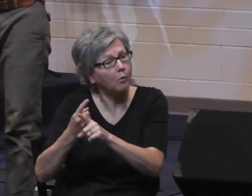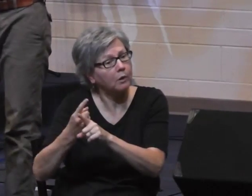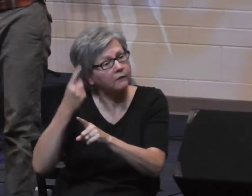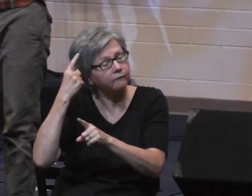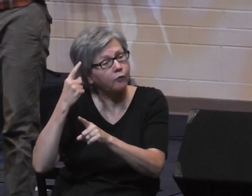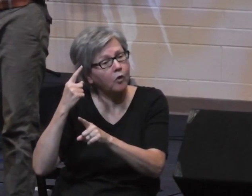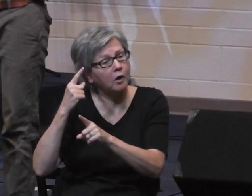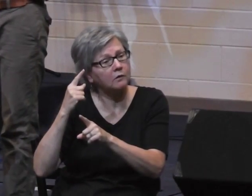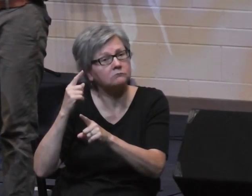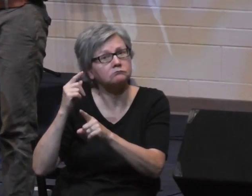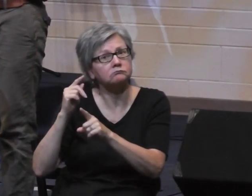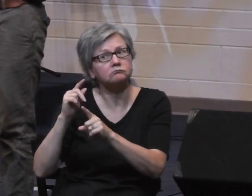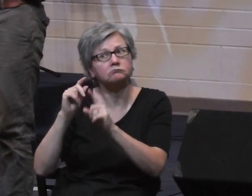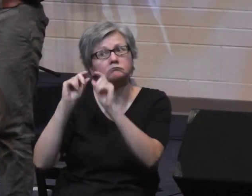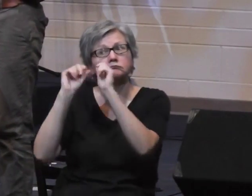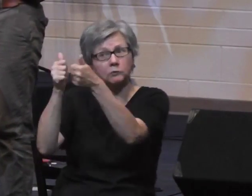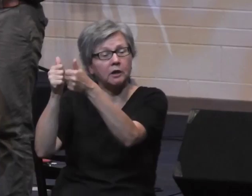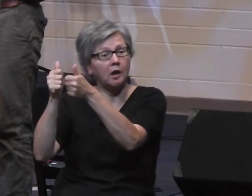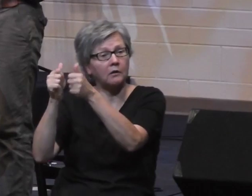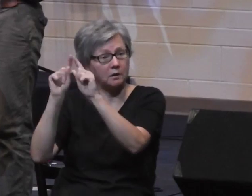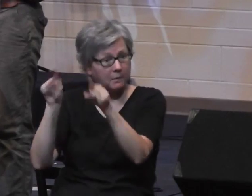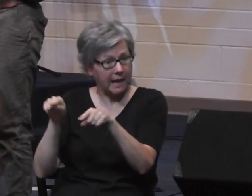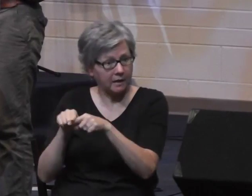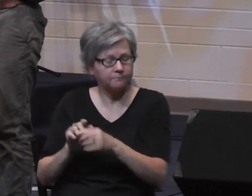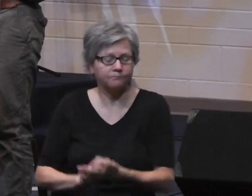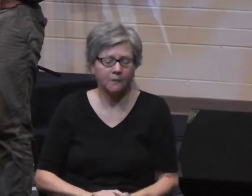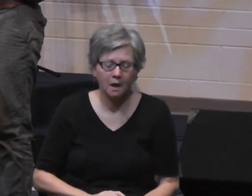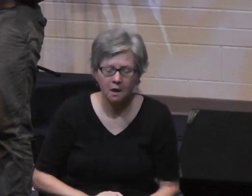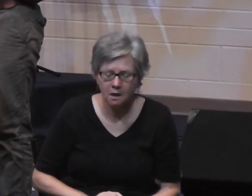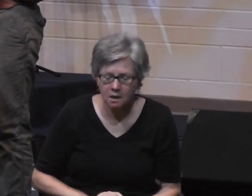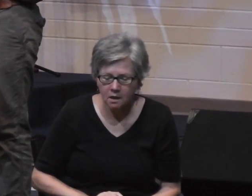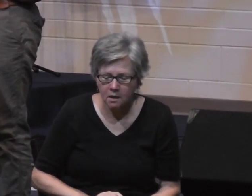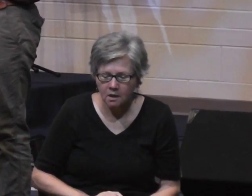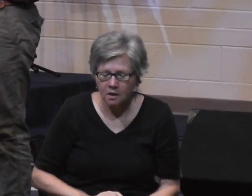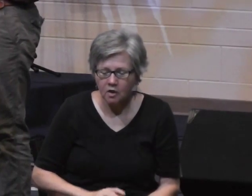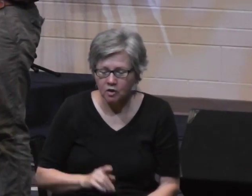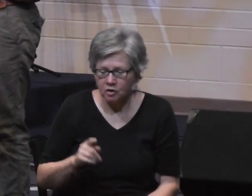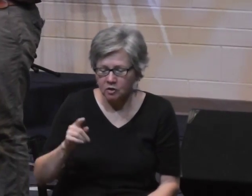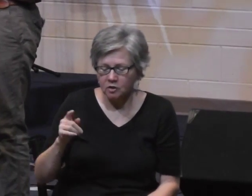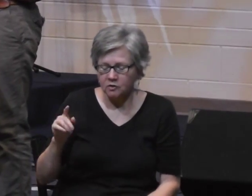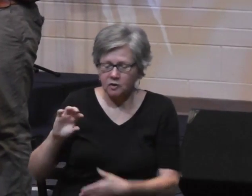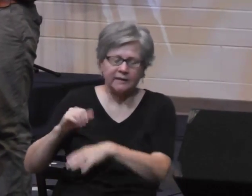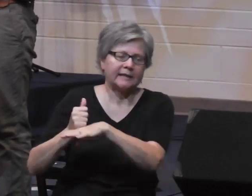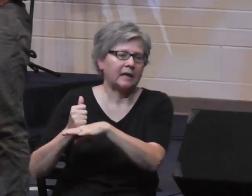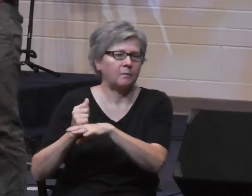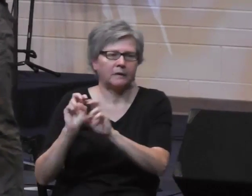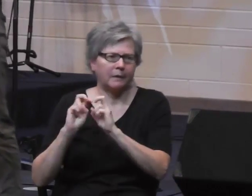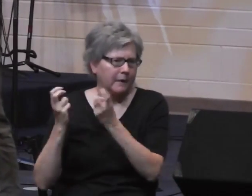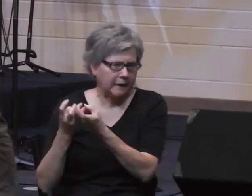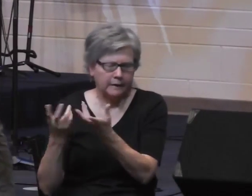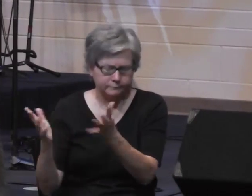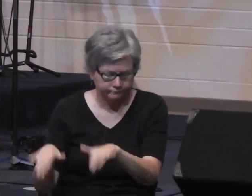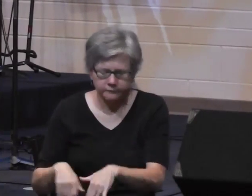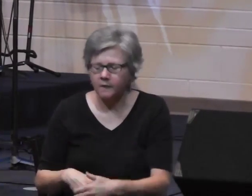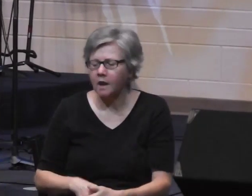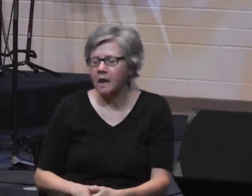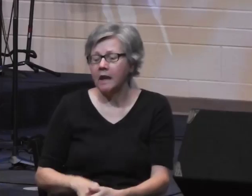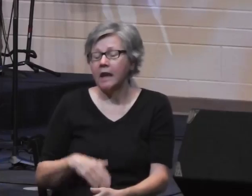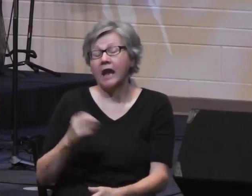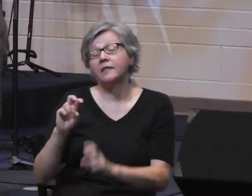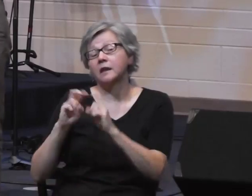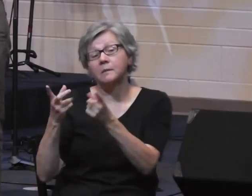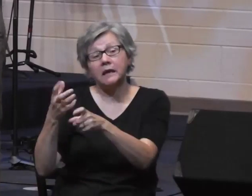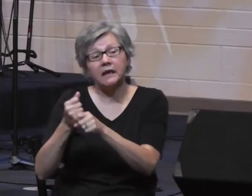hospital wing. And the committee gets a letter from a student at Stockdale High School, a